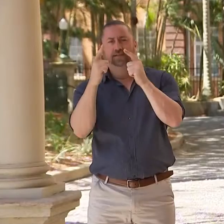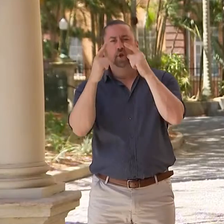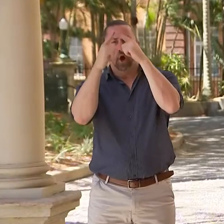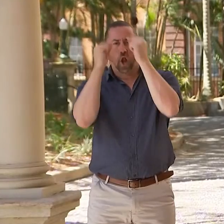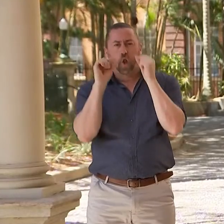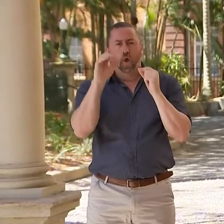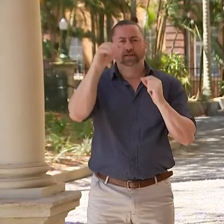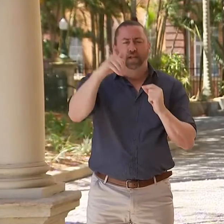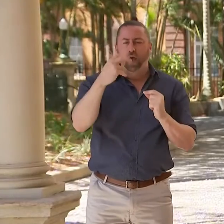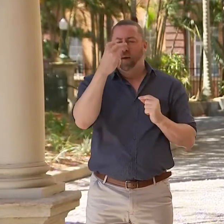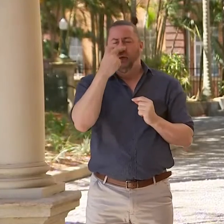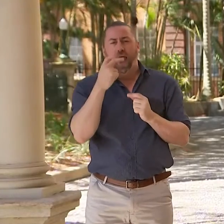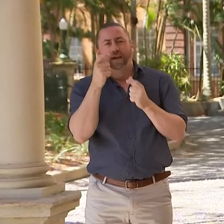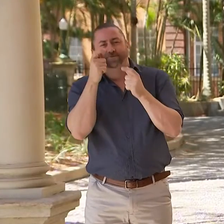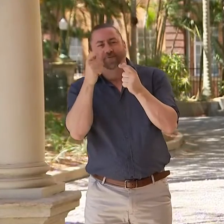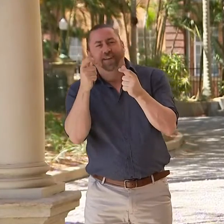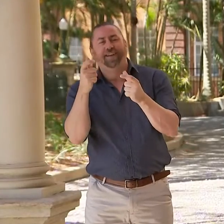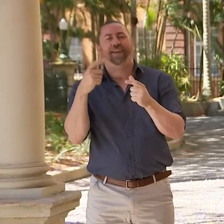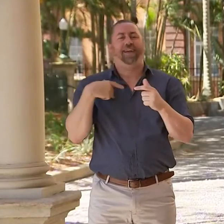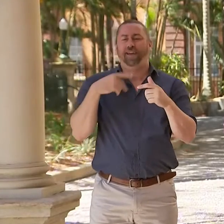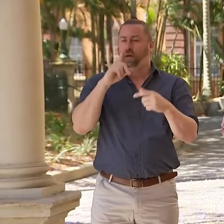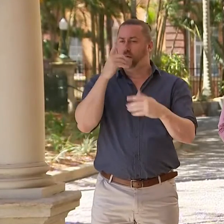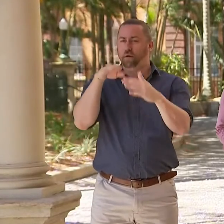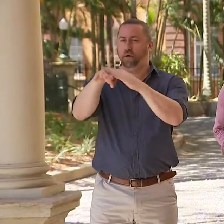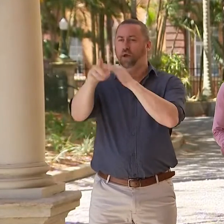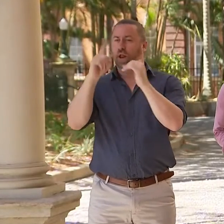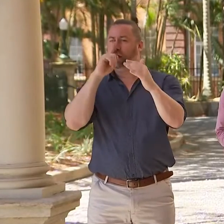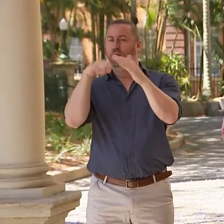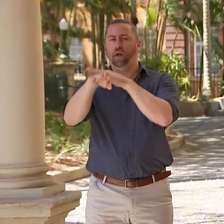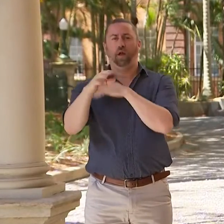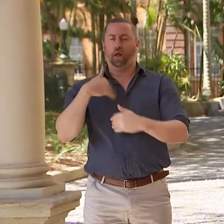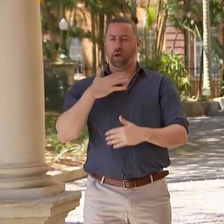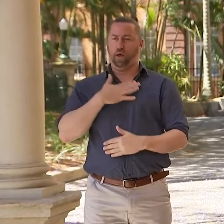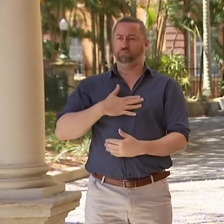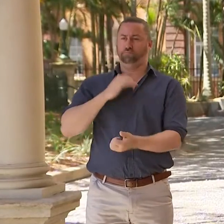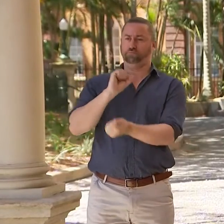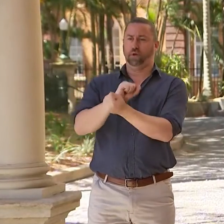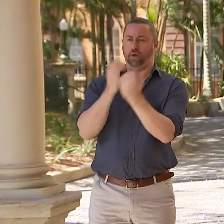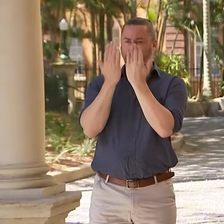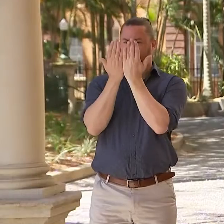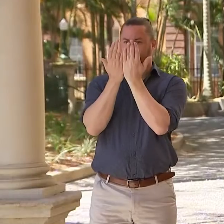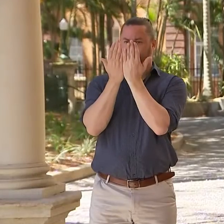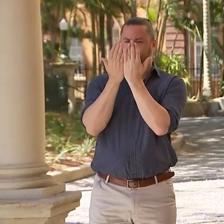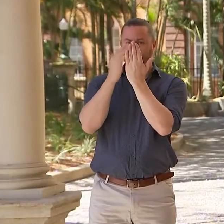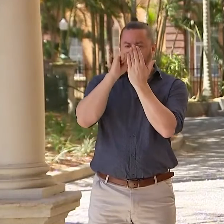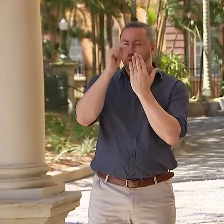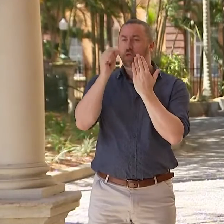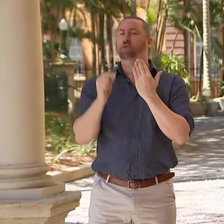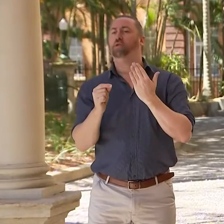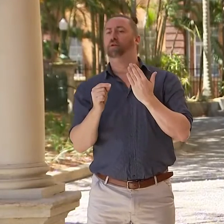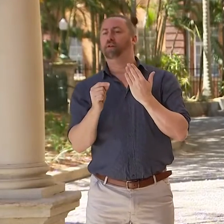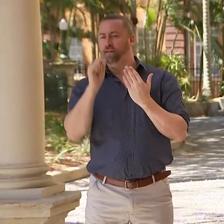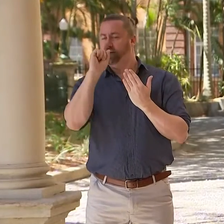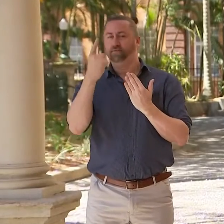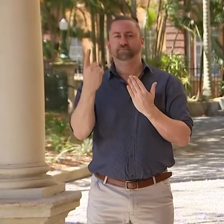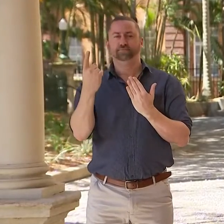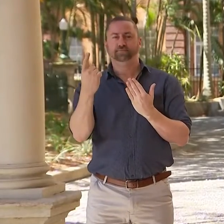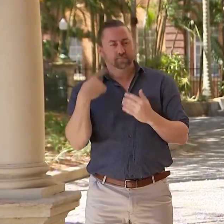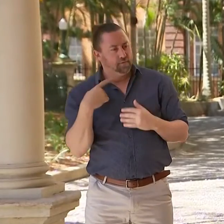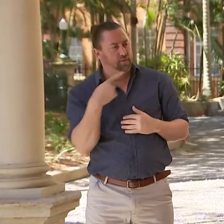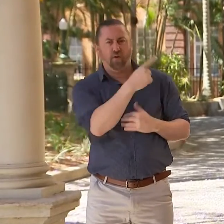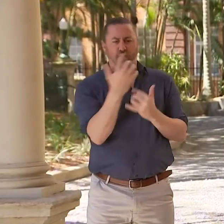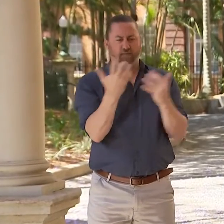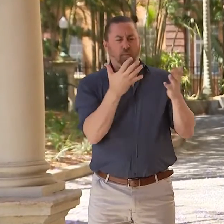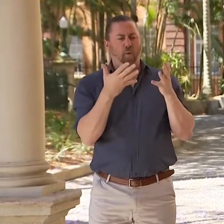and aged care homes, why it was safe to have that many people in the stadium and aged care homes are still locked down when the vaccination rate